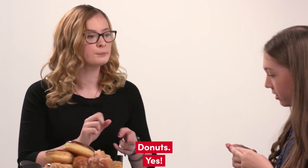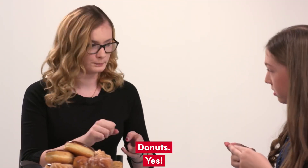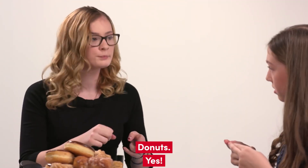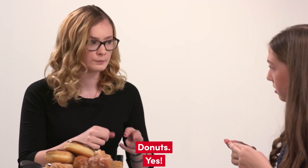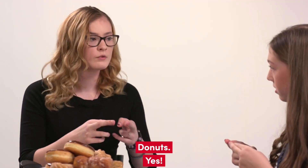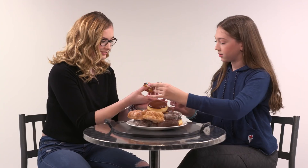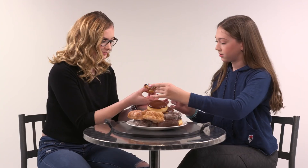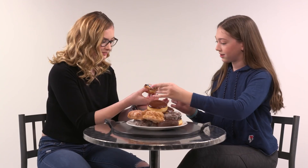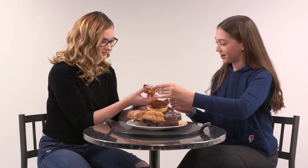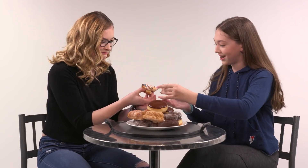Donuts.